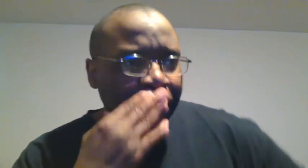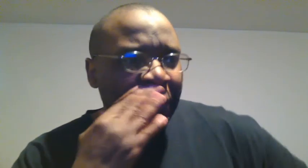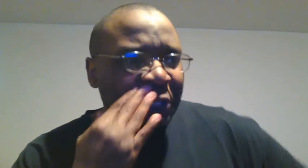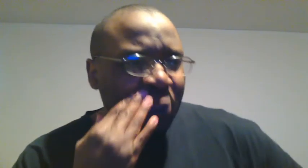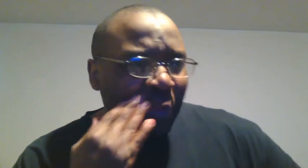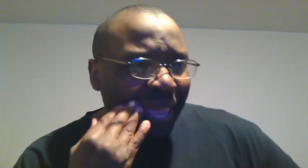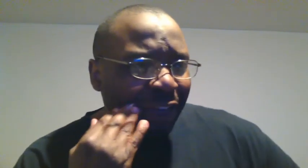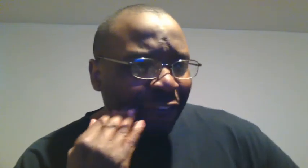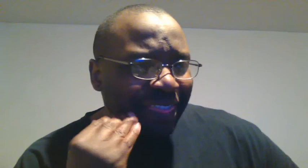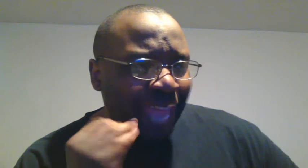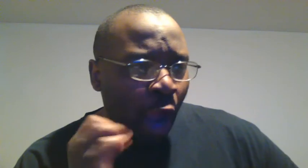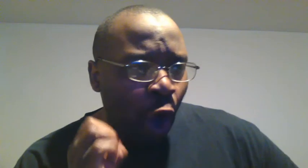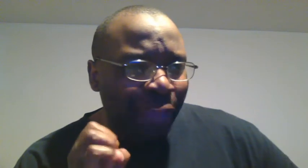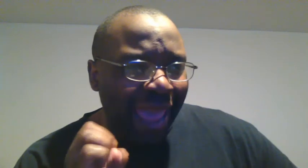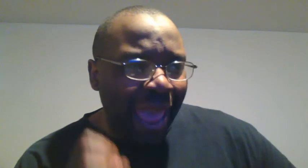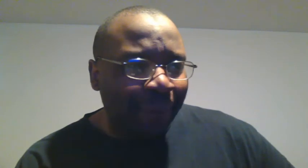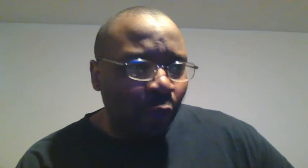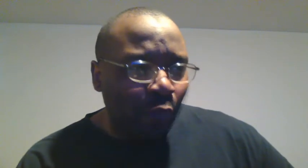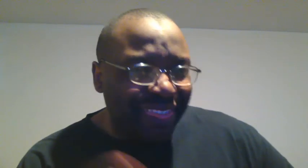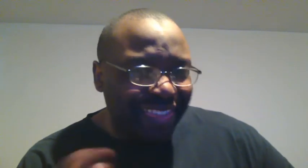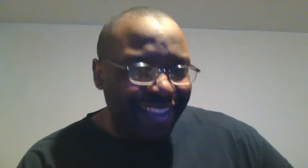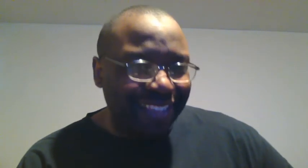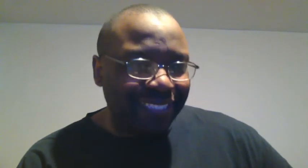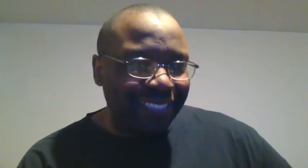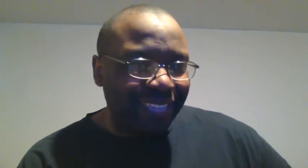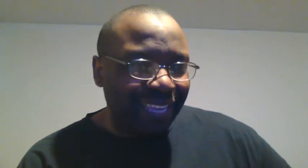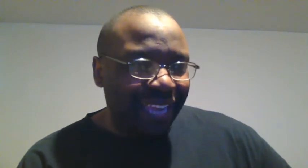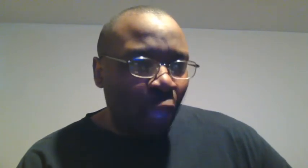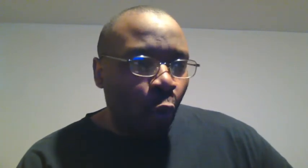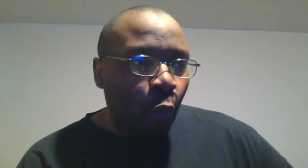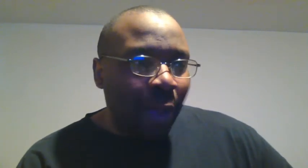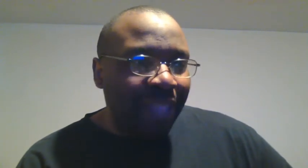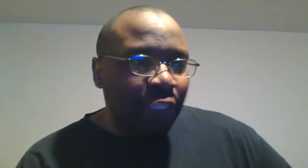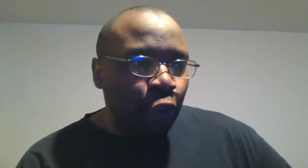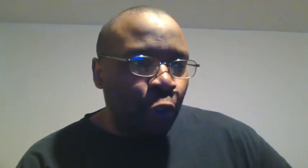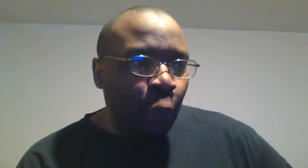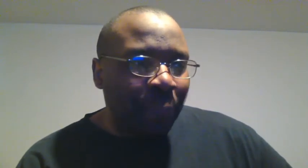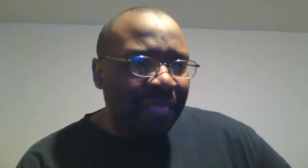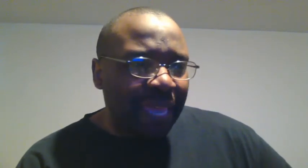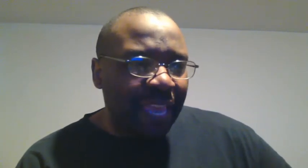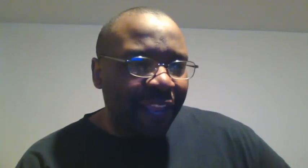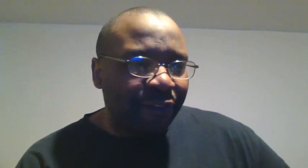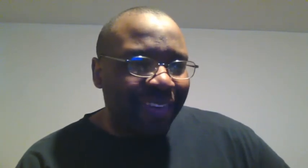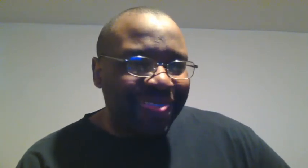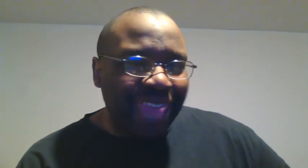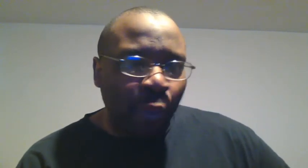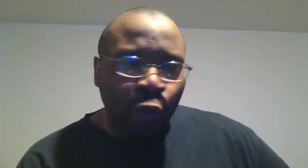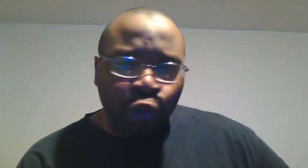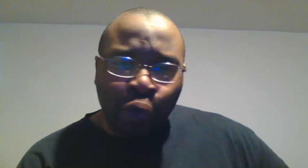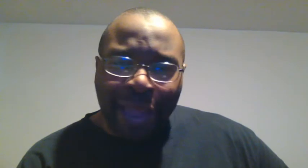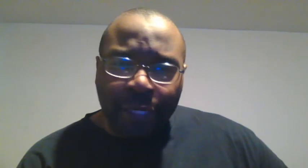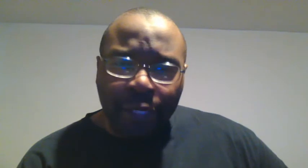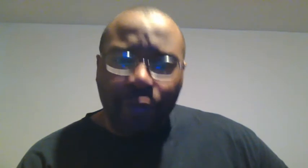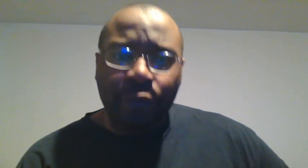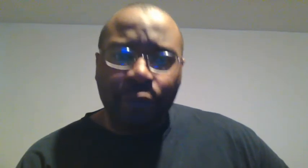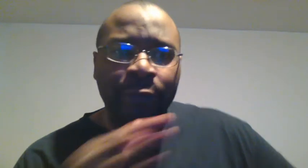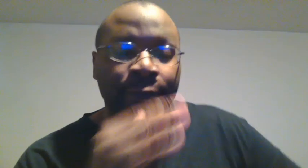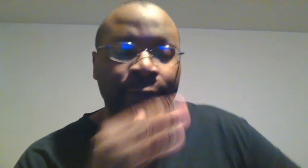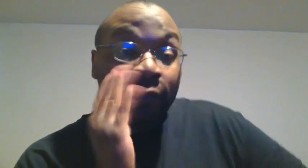So if they aren't happy with that, what do you believe they will try to do?